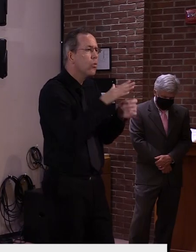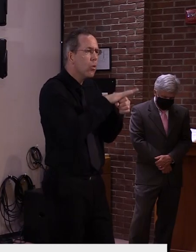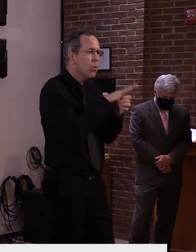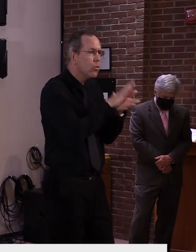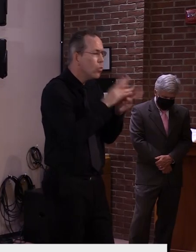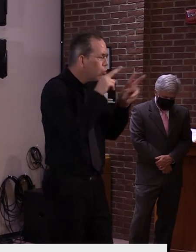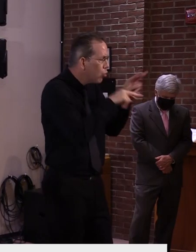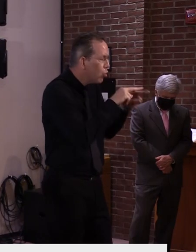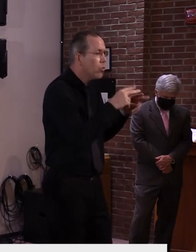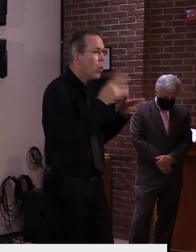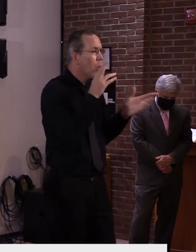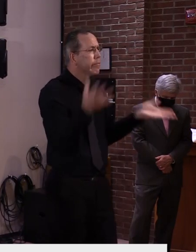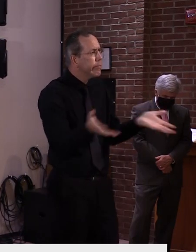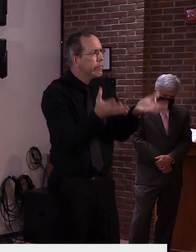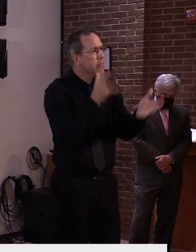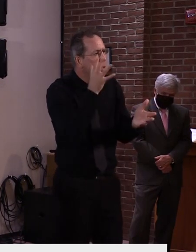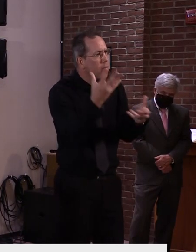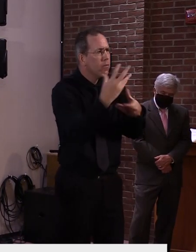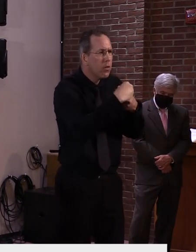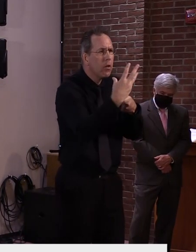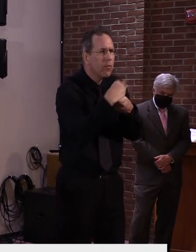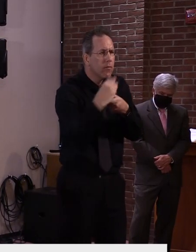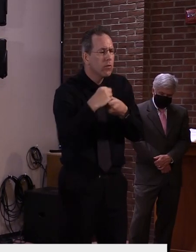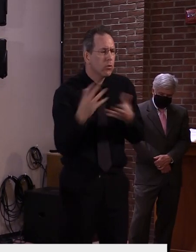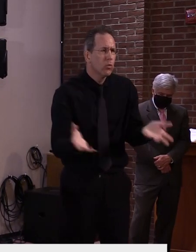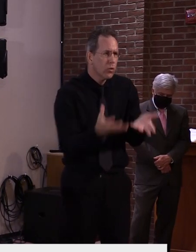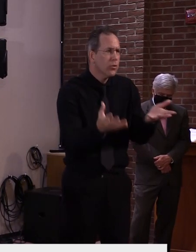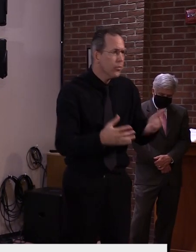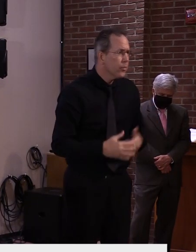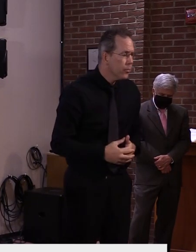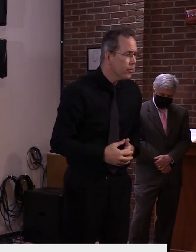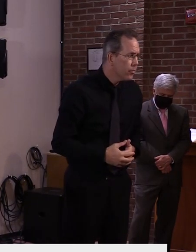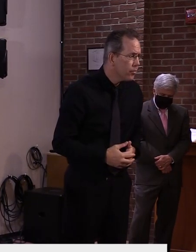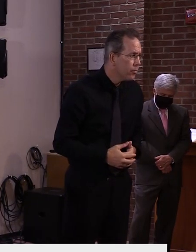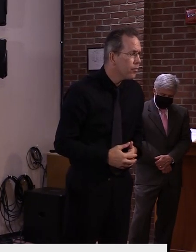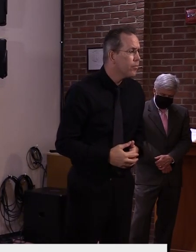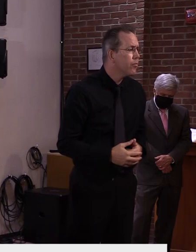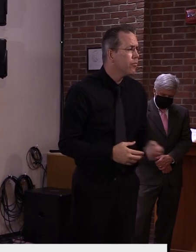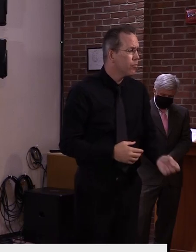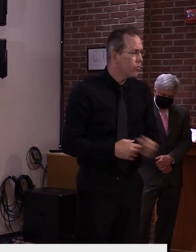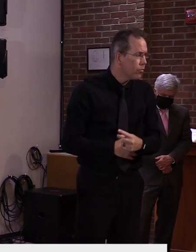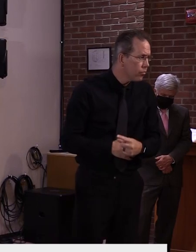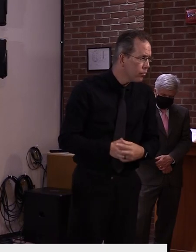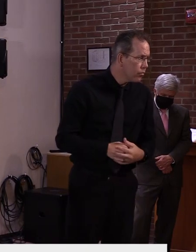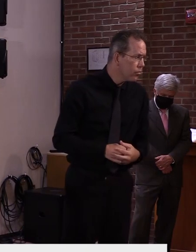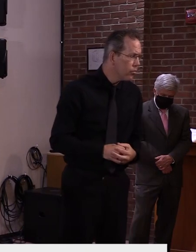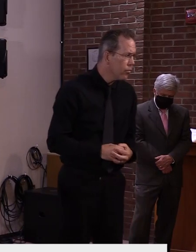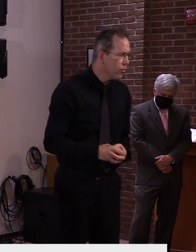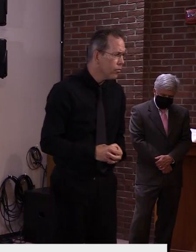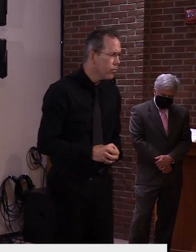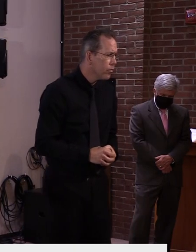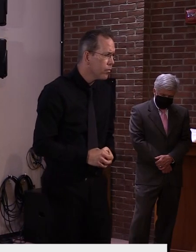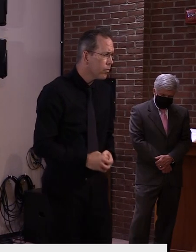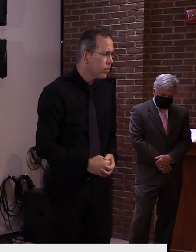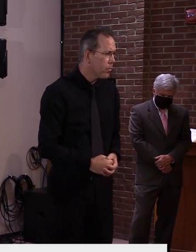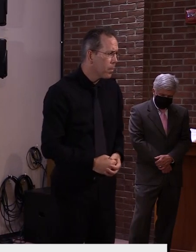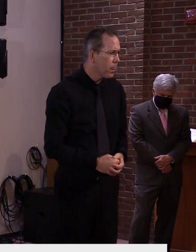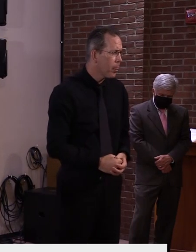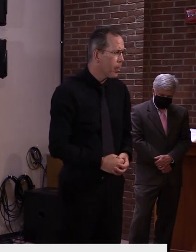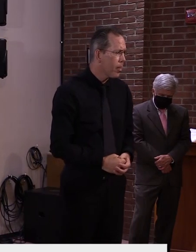you, Mr. Secretary. Governor, do you have any information about when the